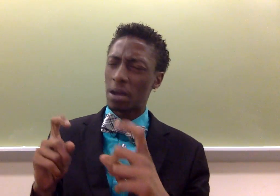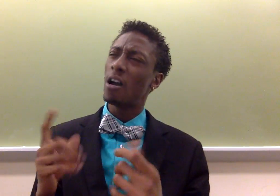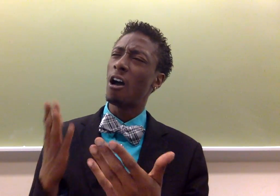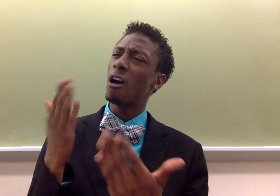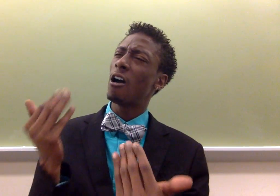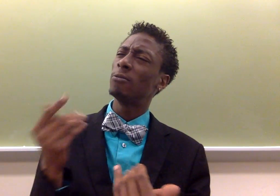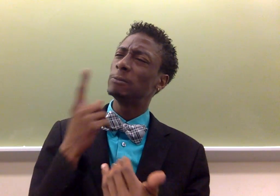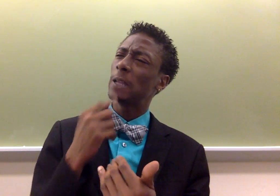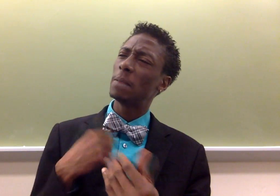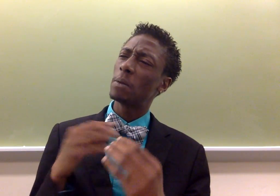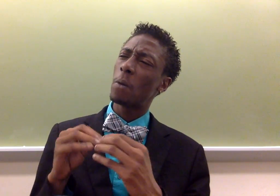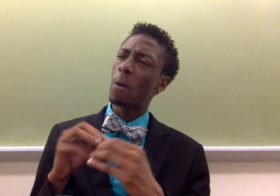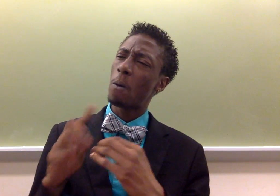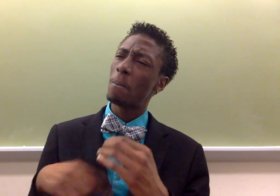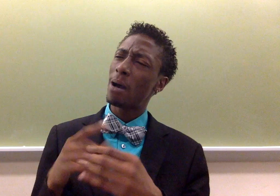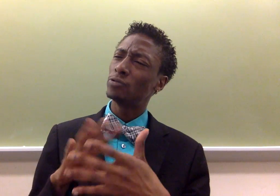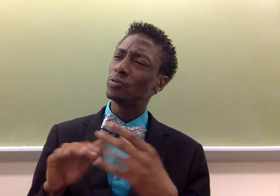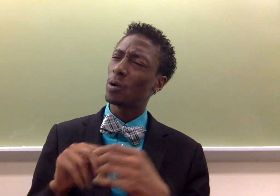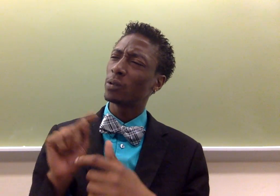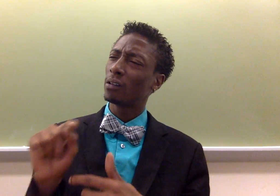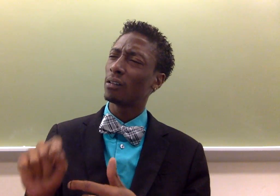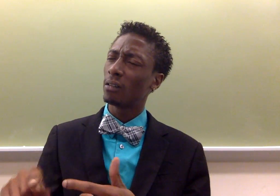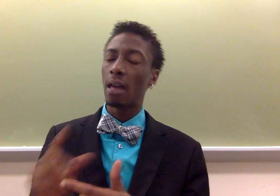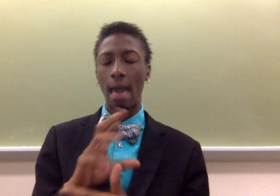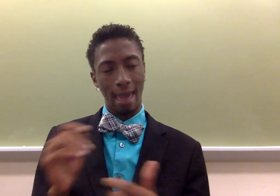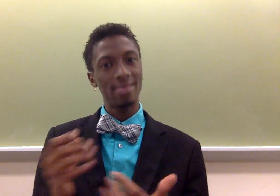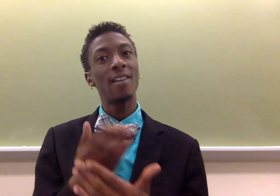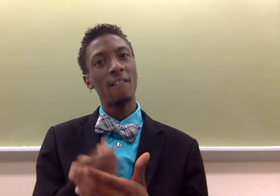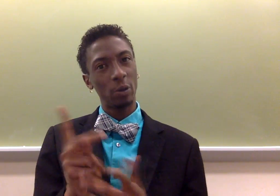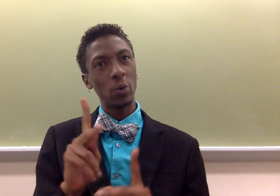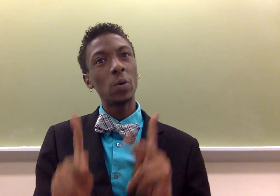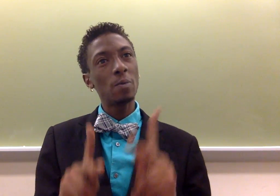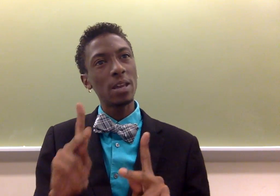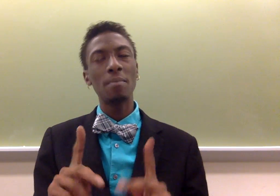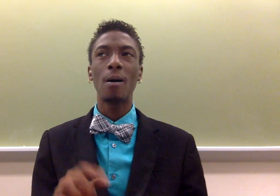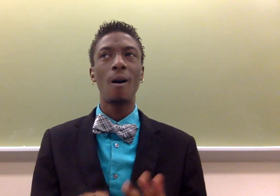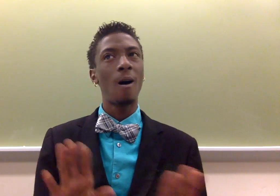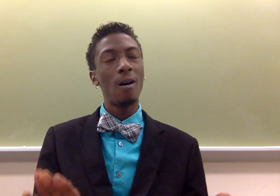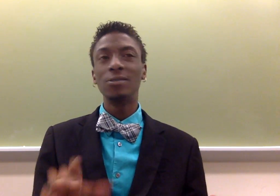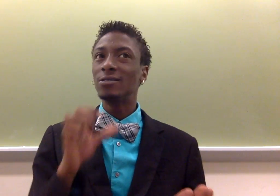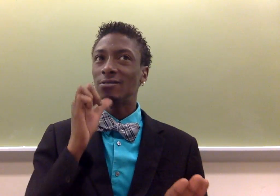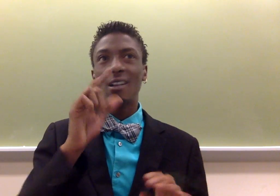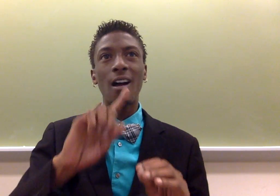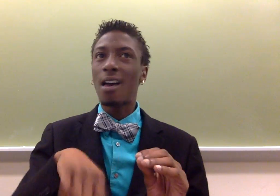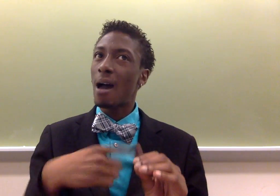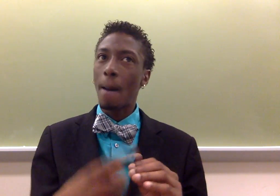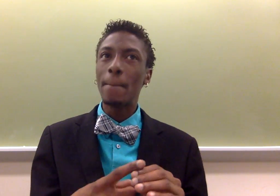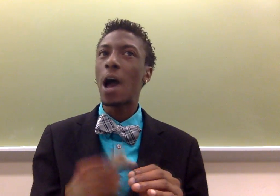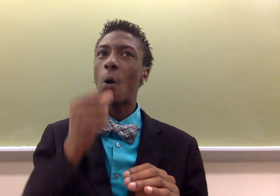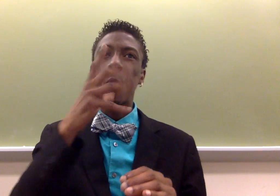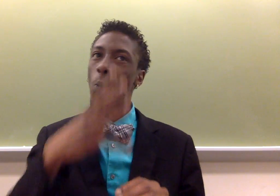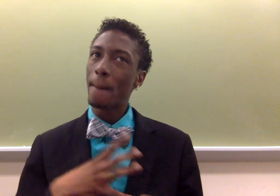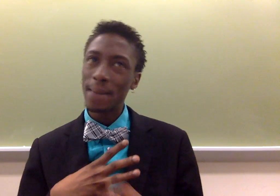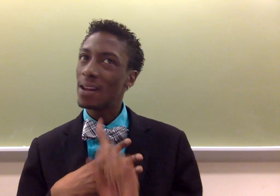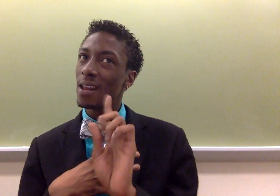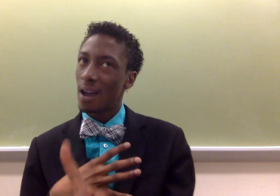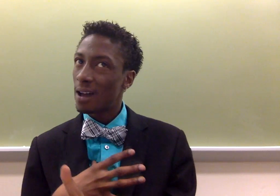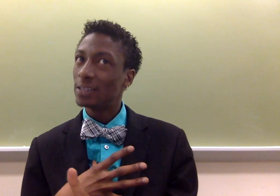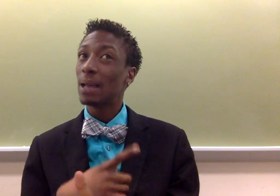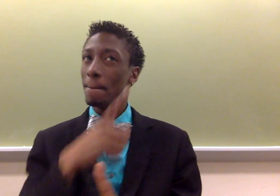few people who, were like this, right? This is not about women killed by the police. This is about black men killed by the police. And that goes somewhat